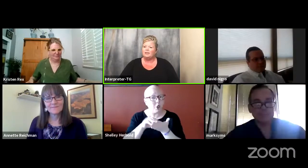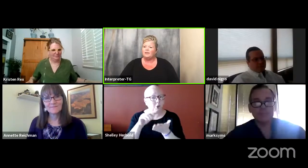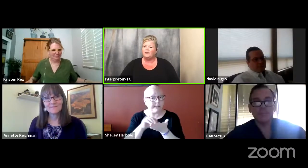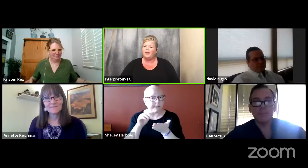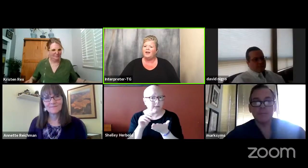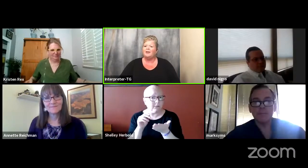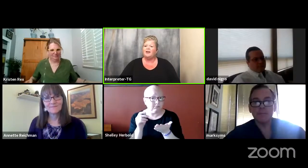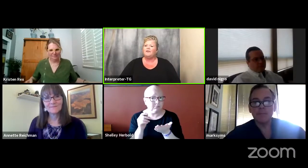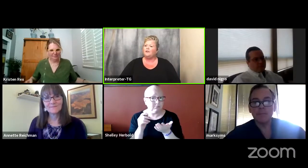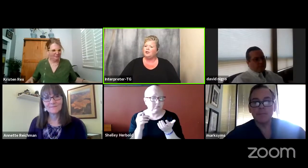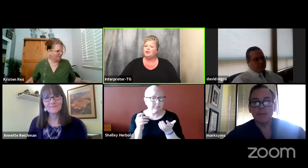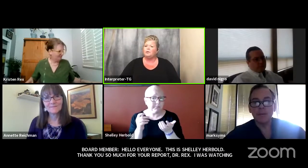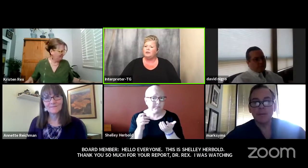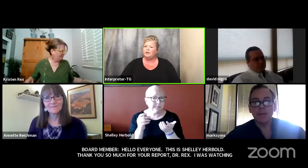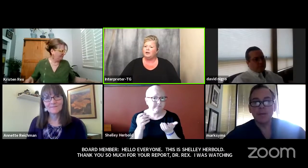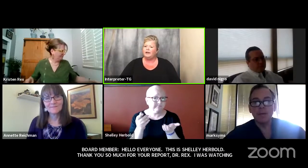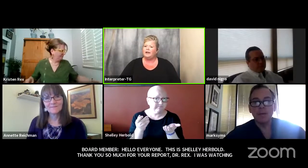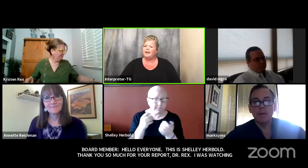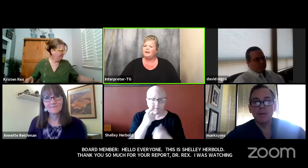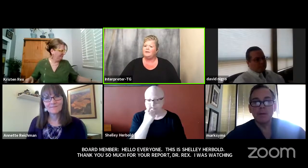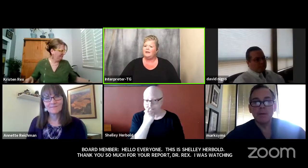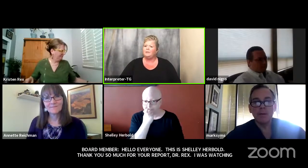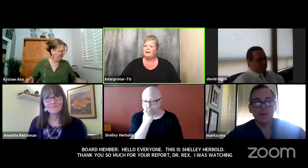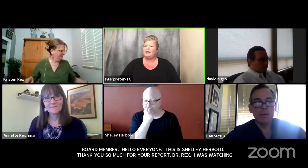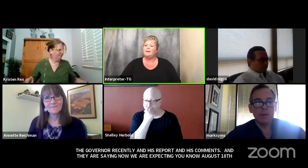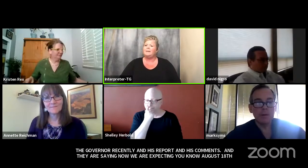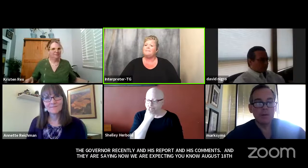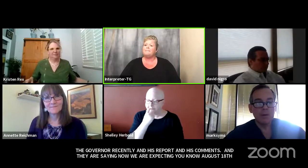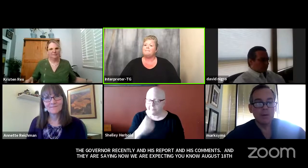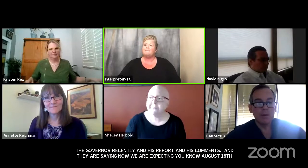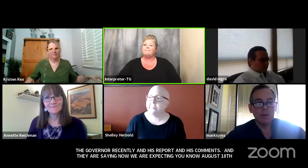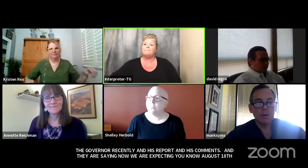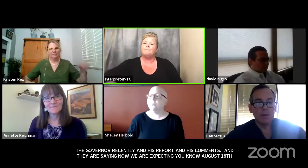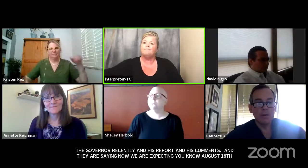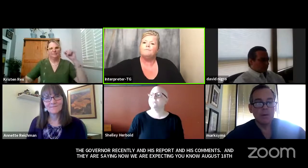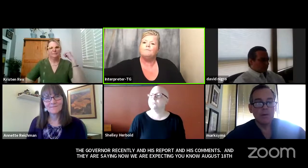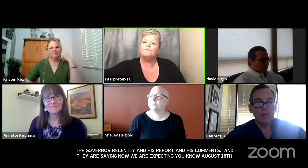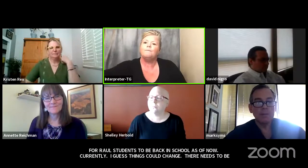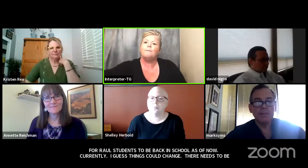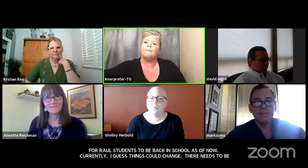other options for that, for virtual learning if need be?